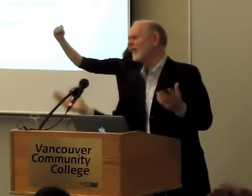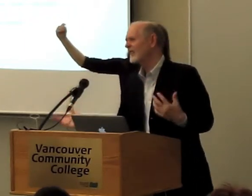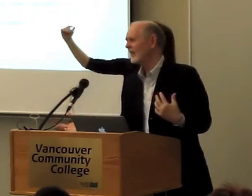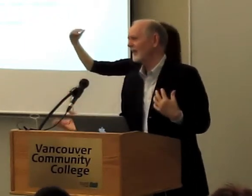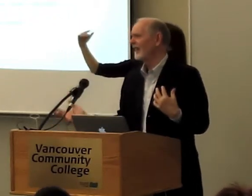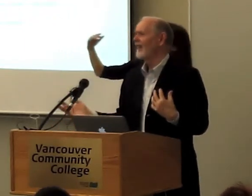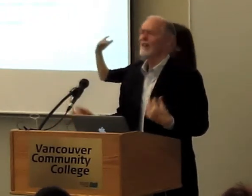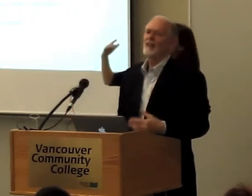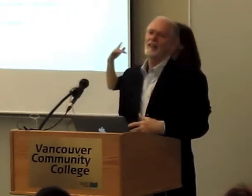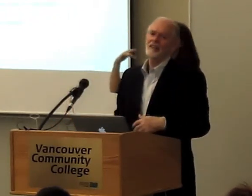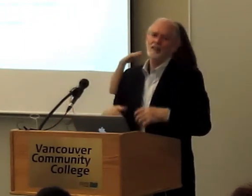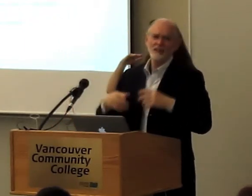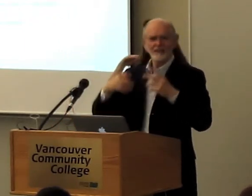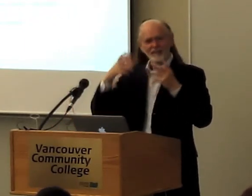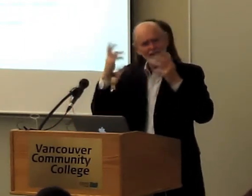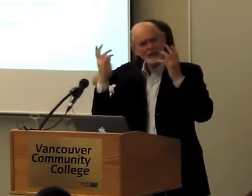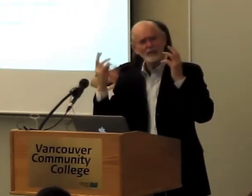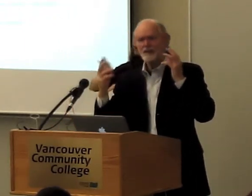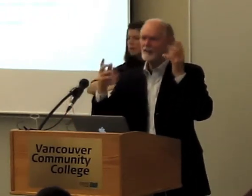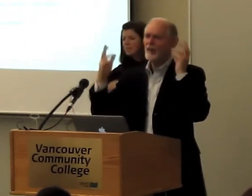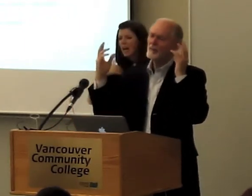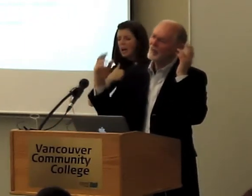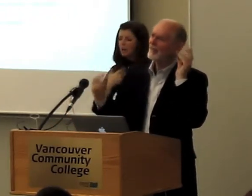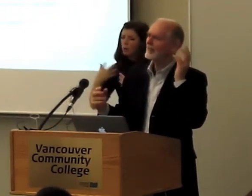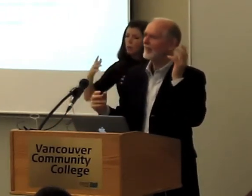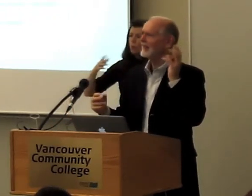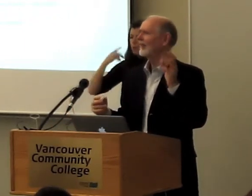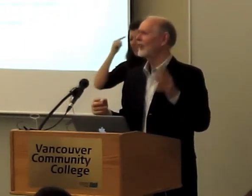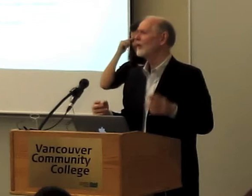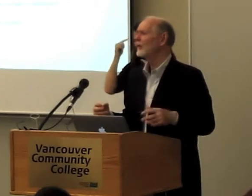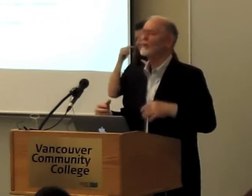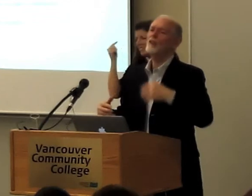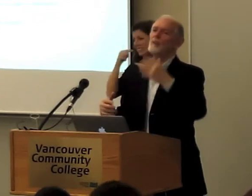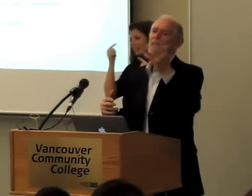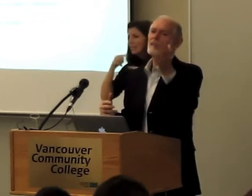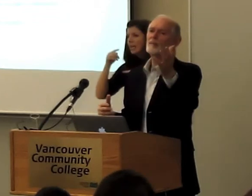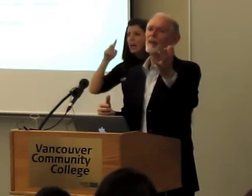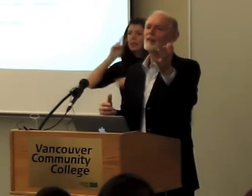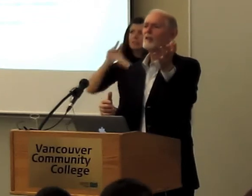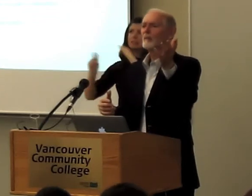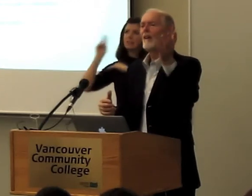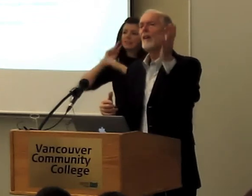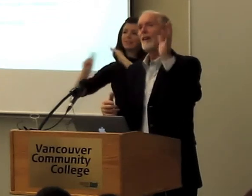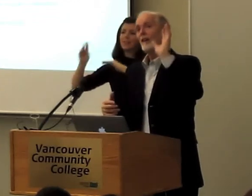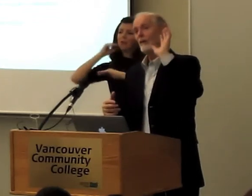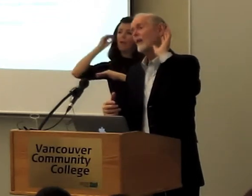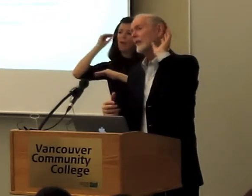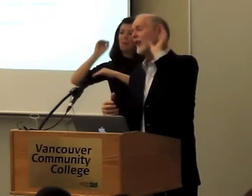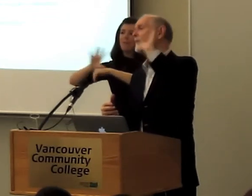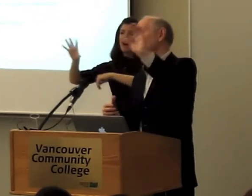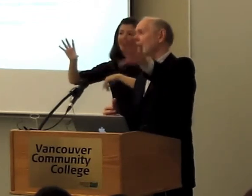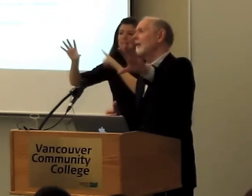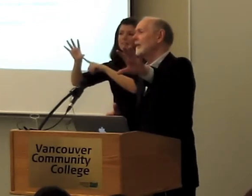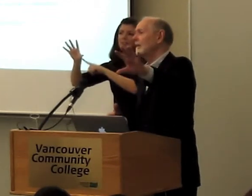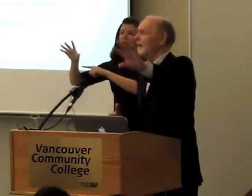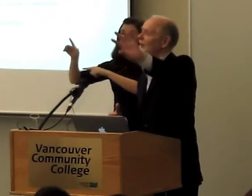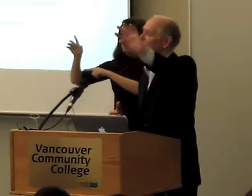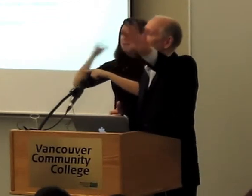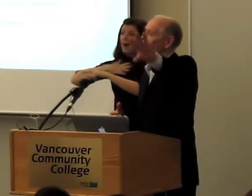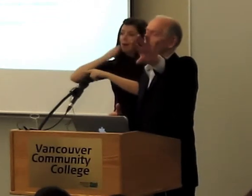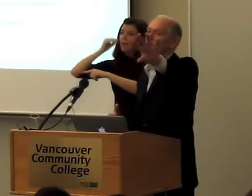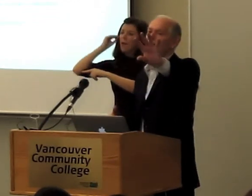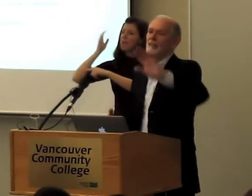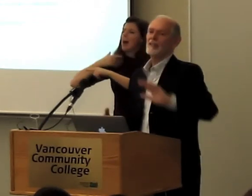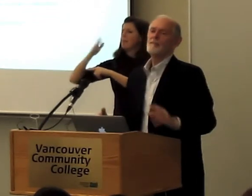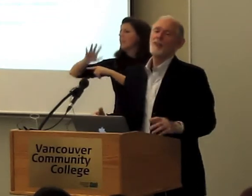It's been a hard day, and you're developing a headache getting home, but when you get back home, you've got a Japanese garden out